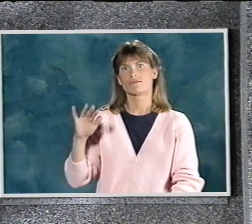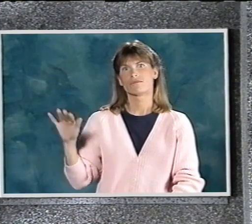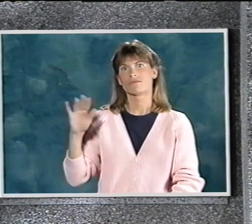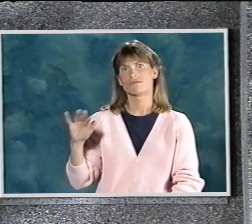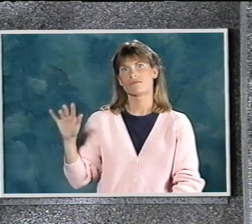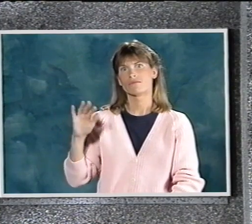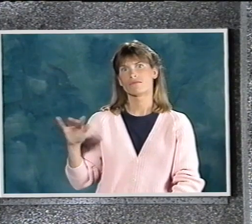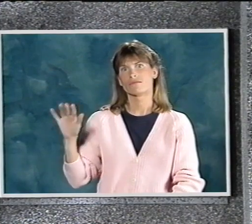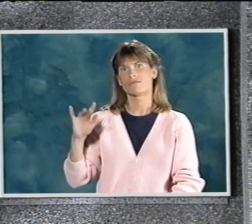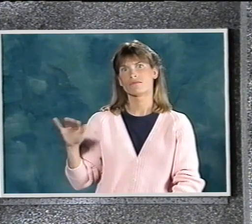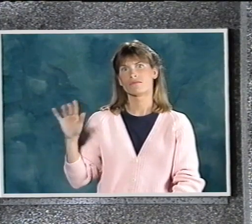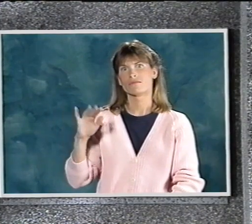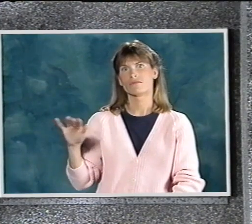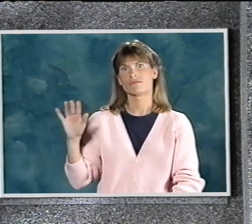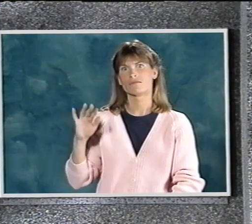sign.